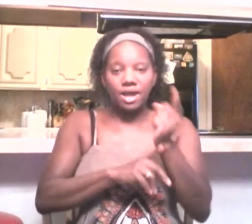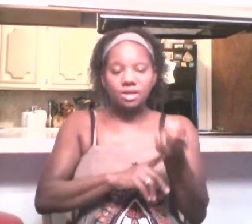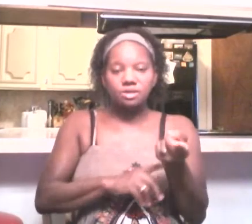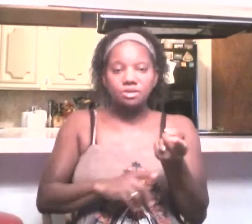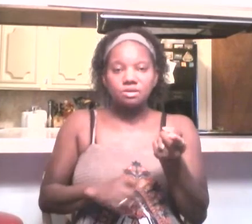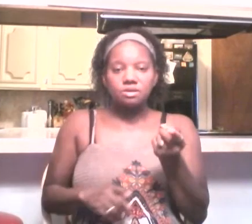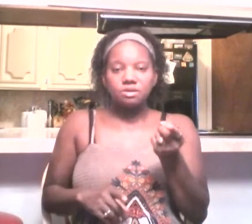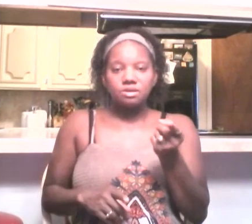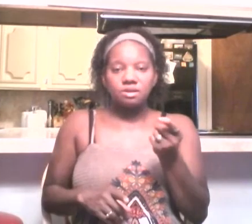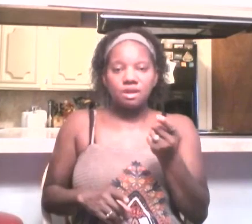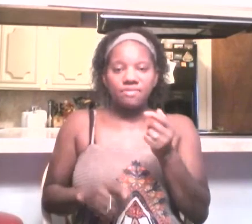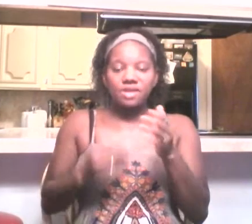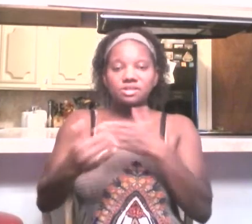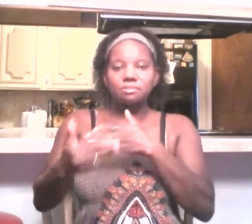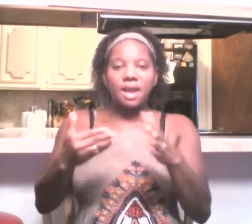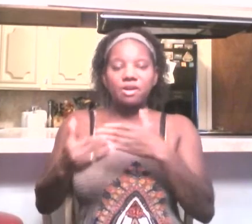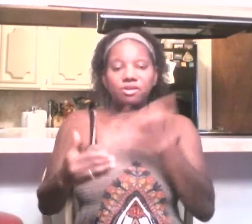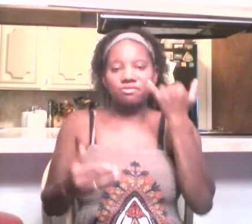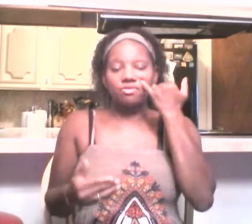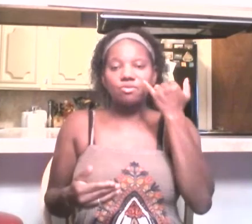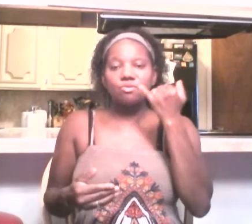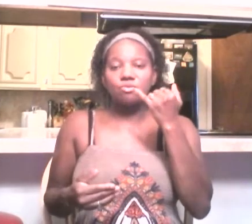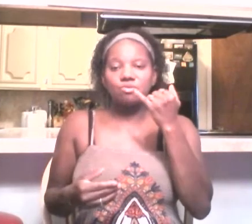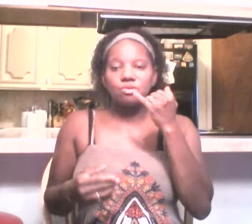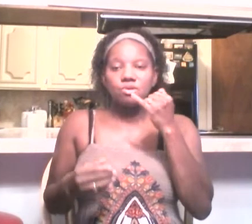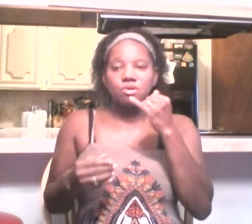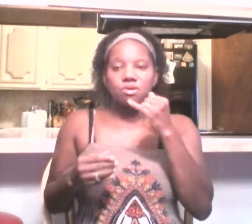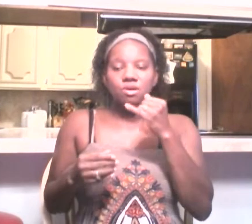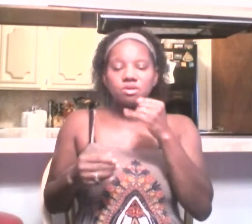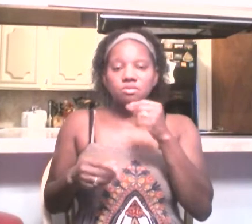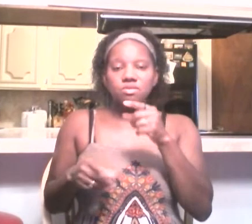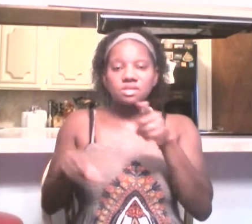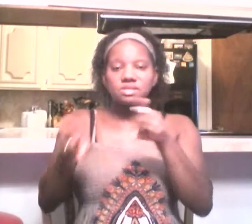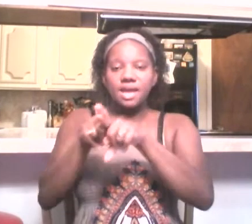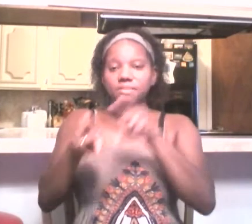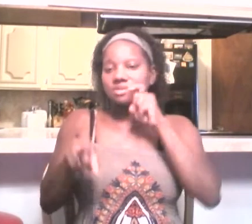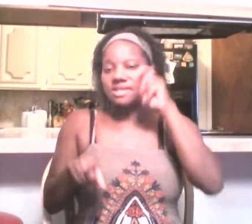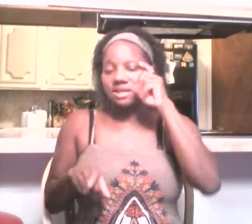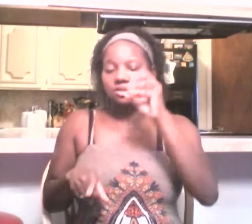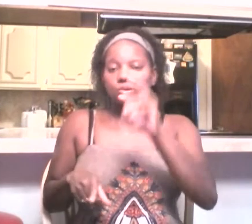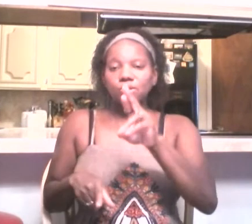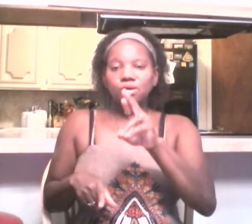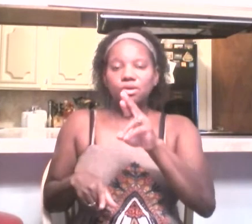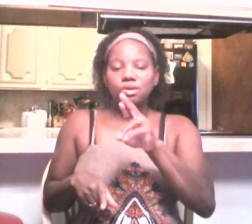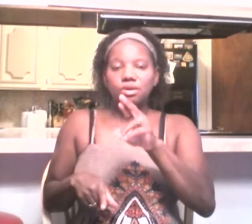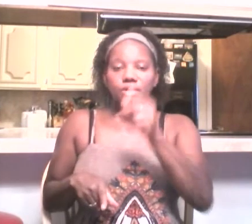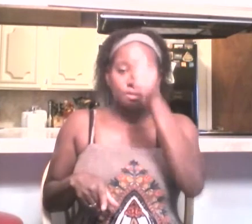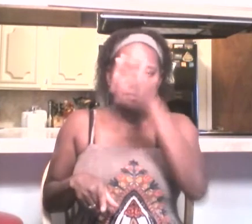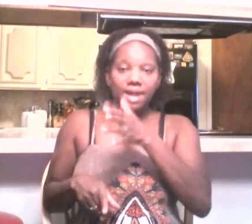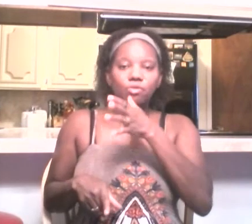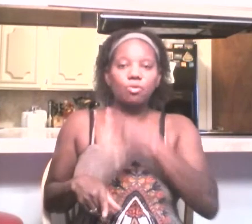while. And that doesn't matter if you the same sex or a man or a